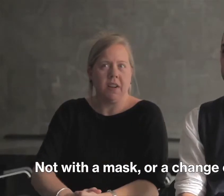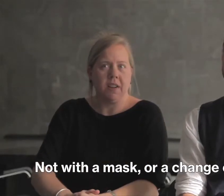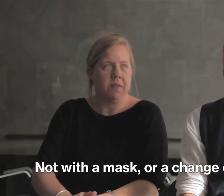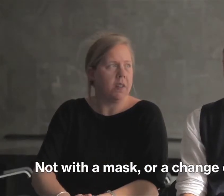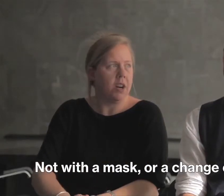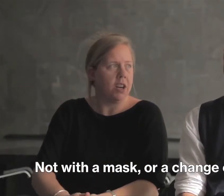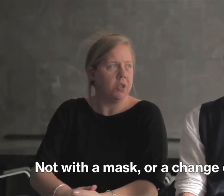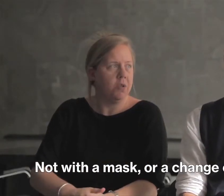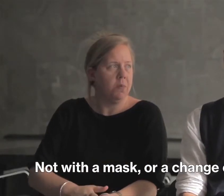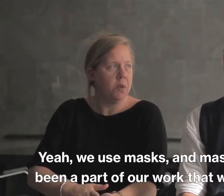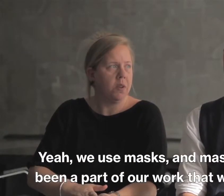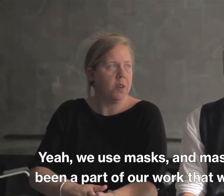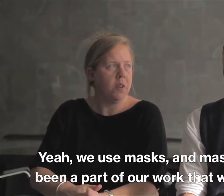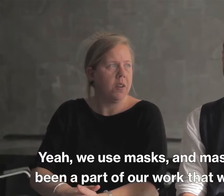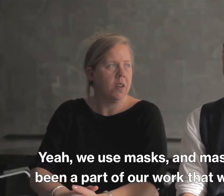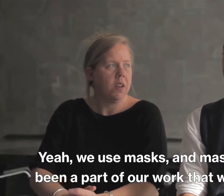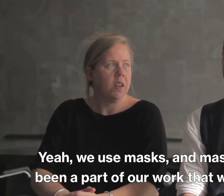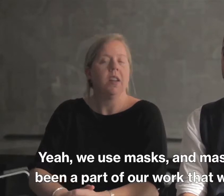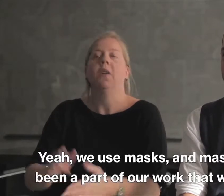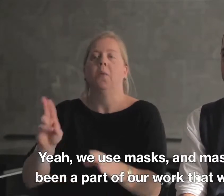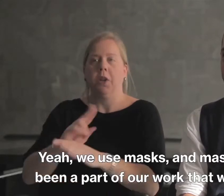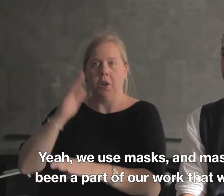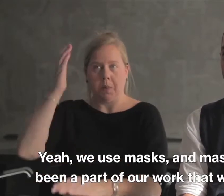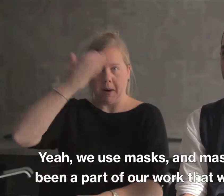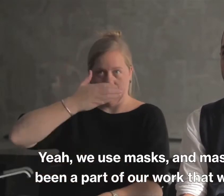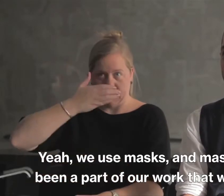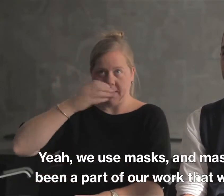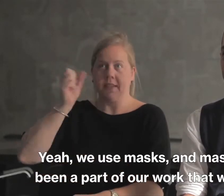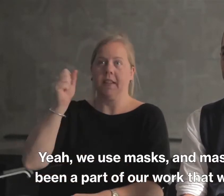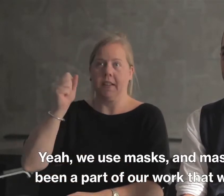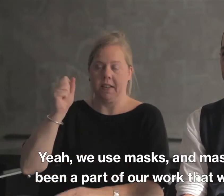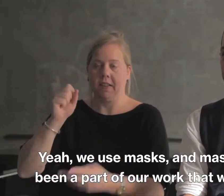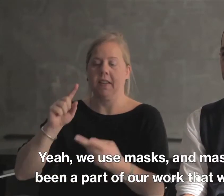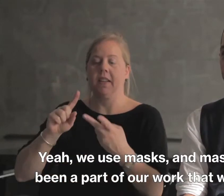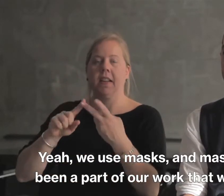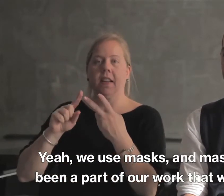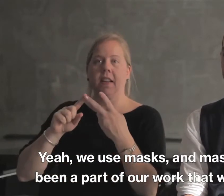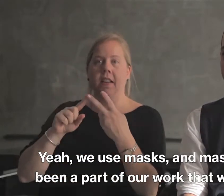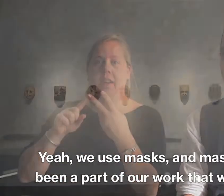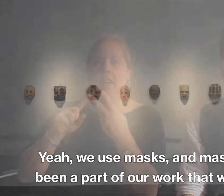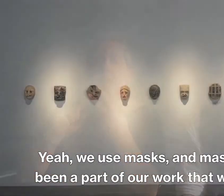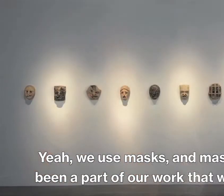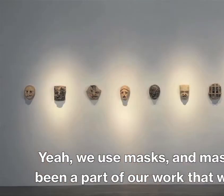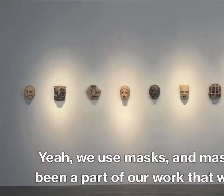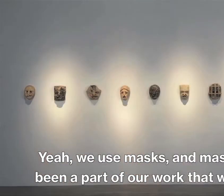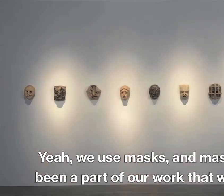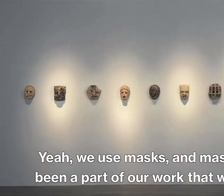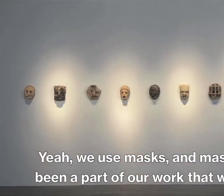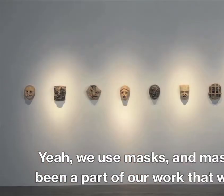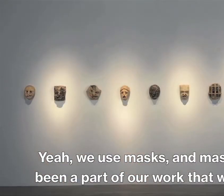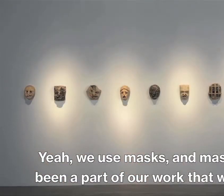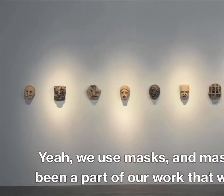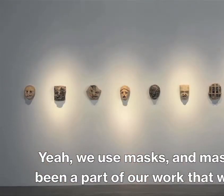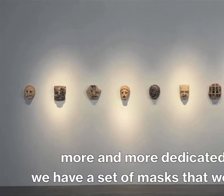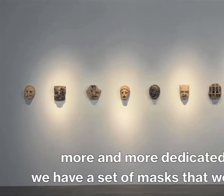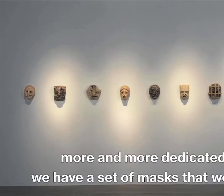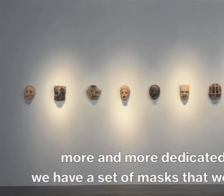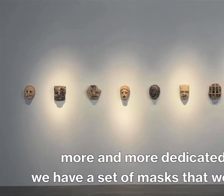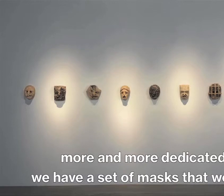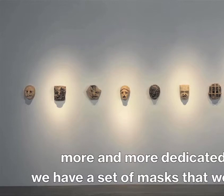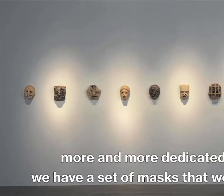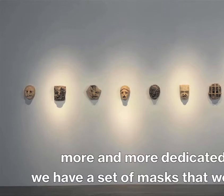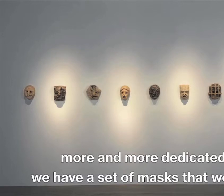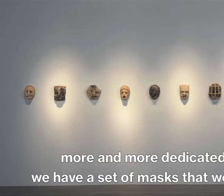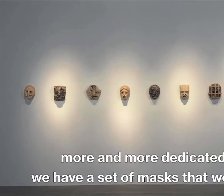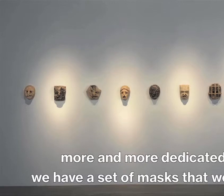of costume? Yeah, we use masks, and mask work has been a part of our work that we've gotten more and